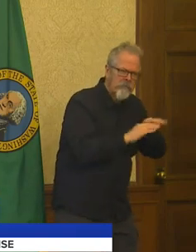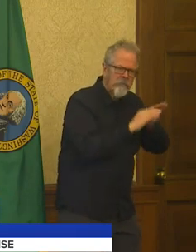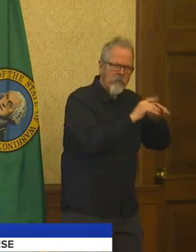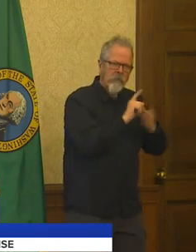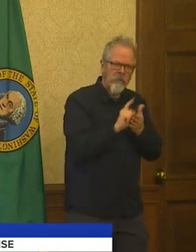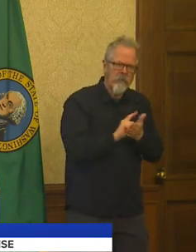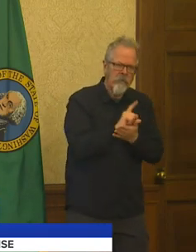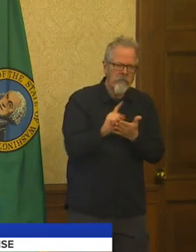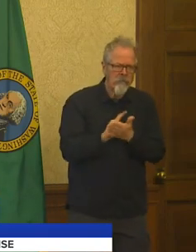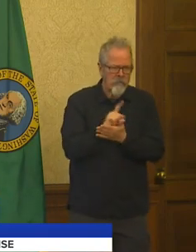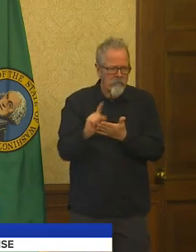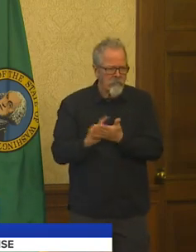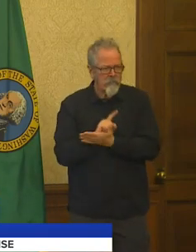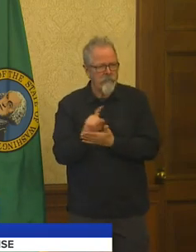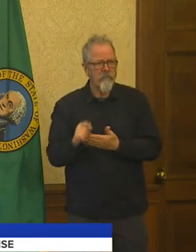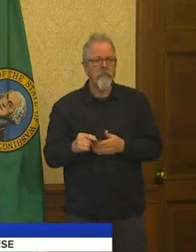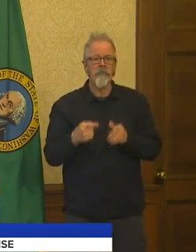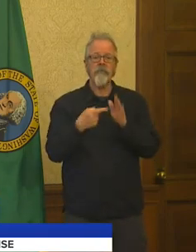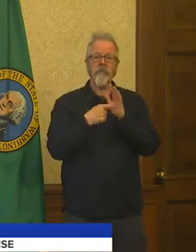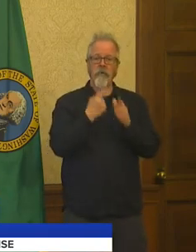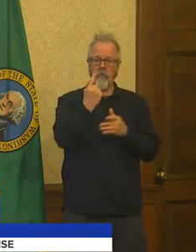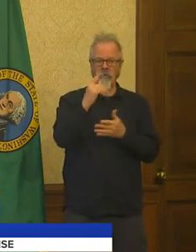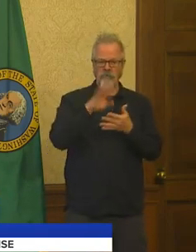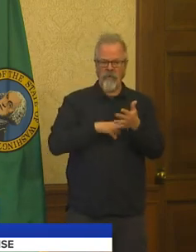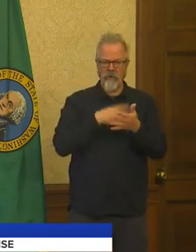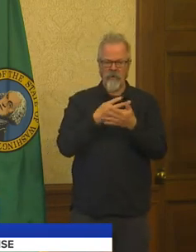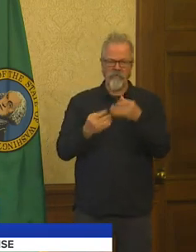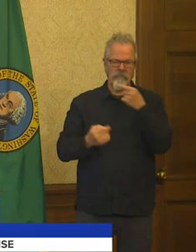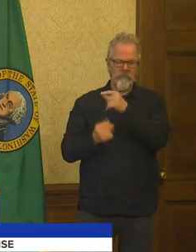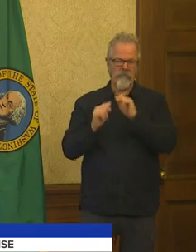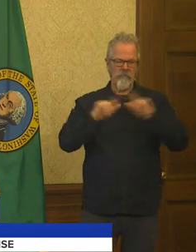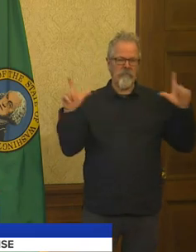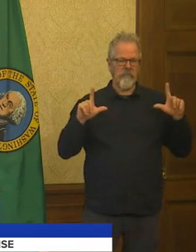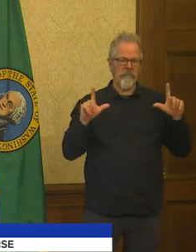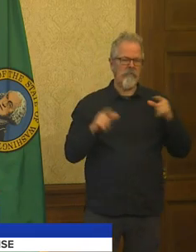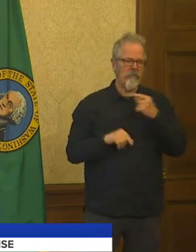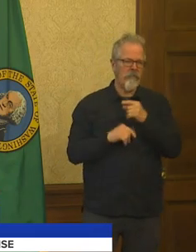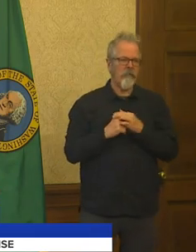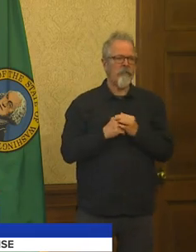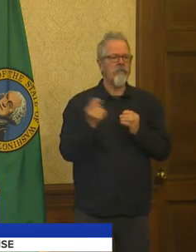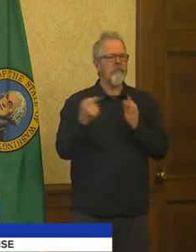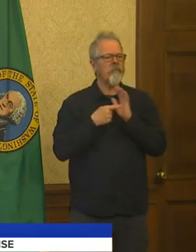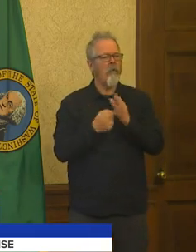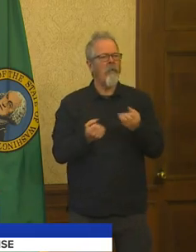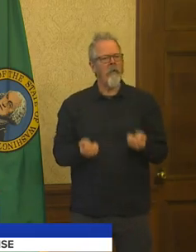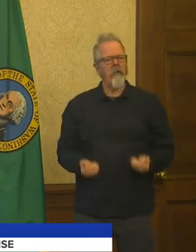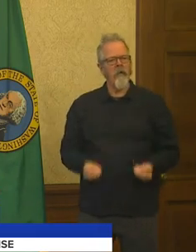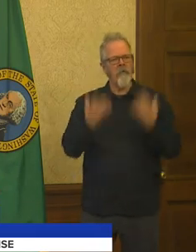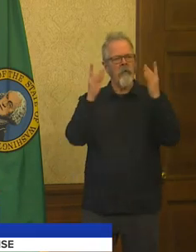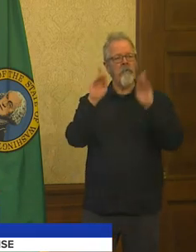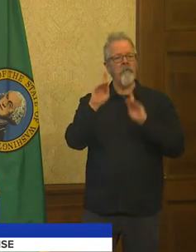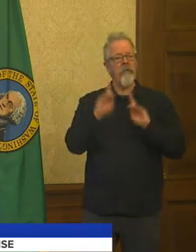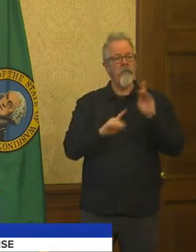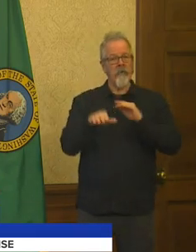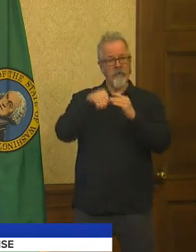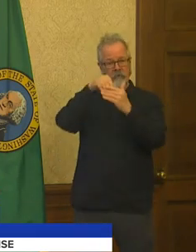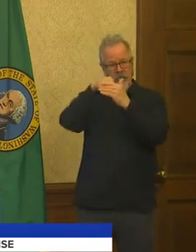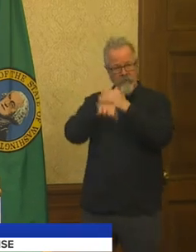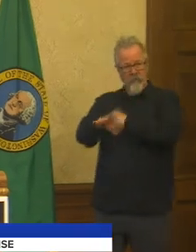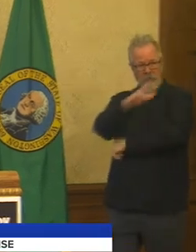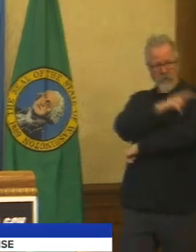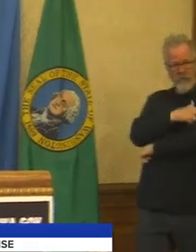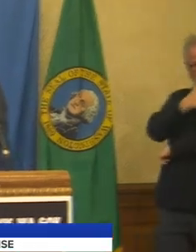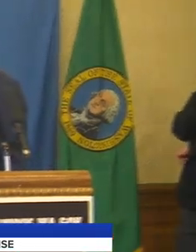COVID-19 hospitalizations by date of first admission. And of course, it starts in February,